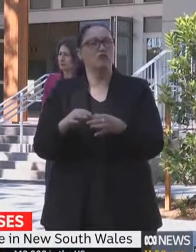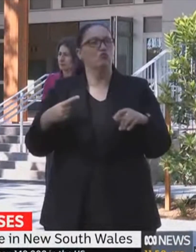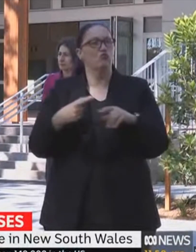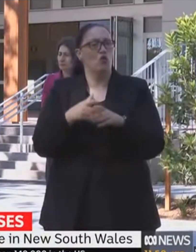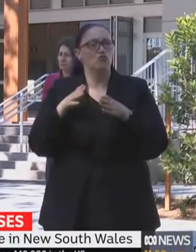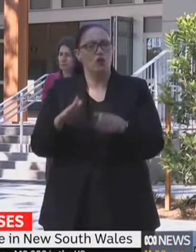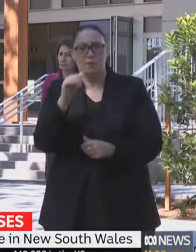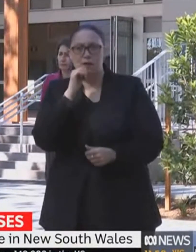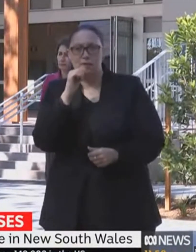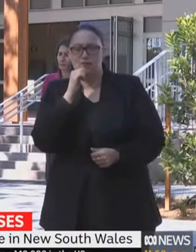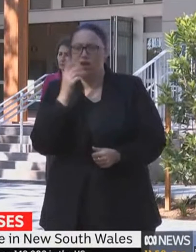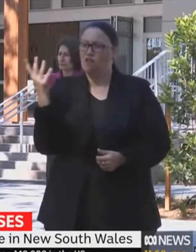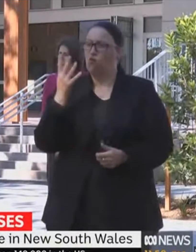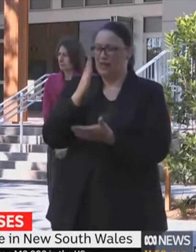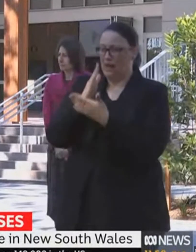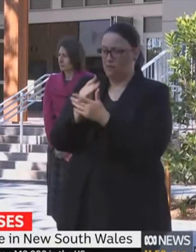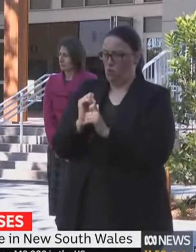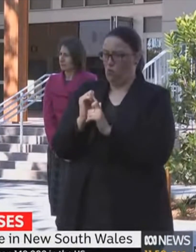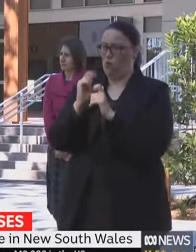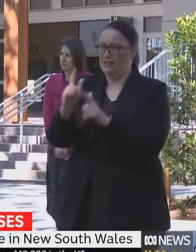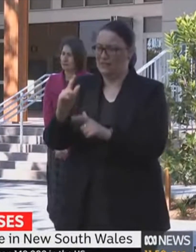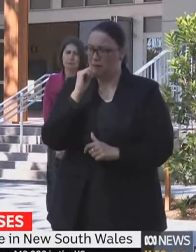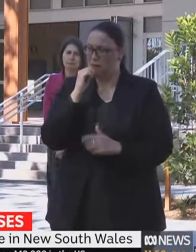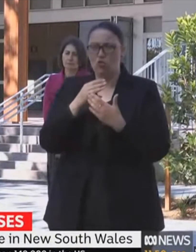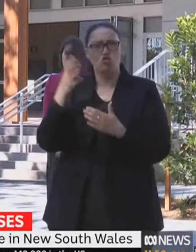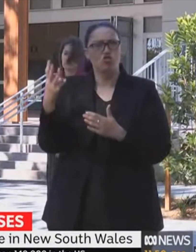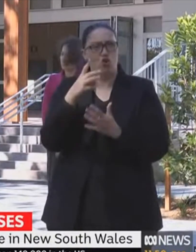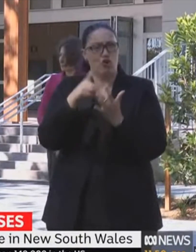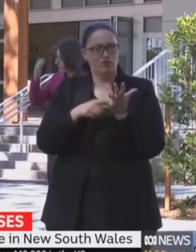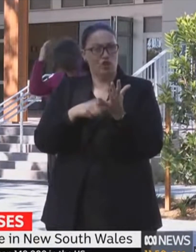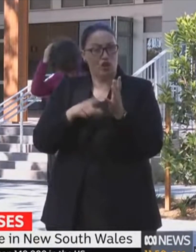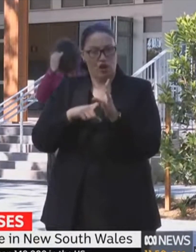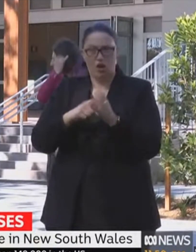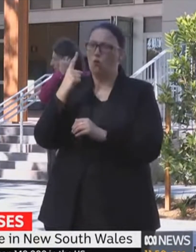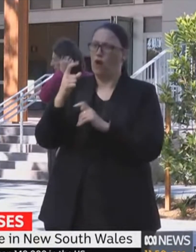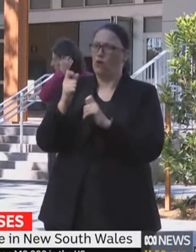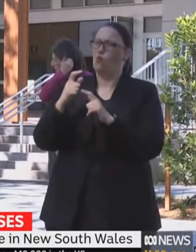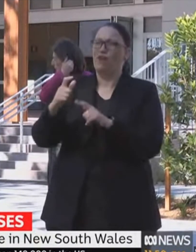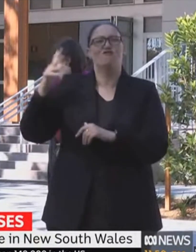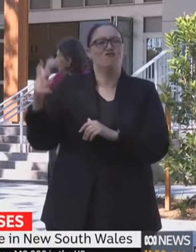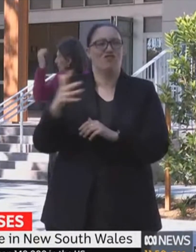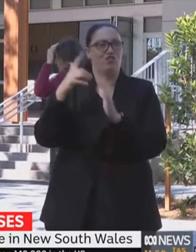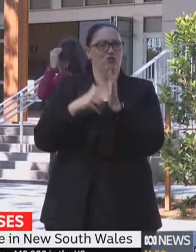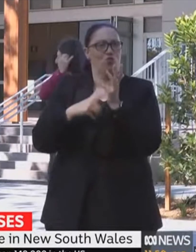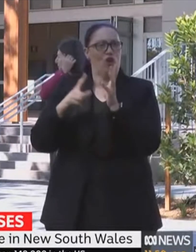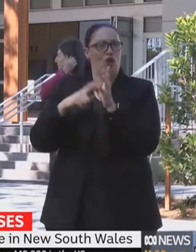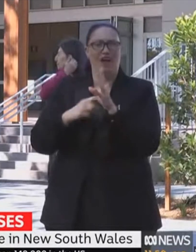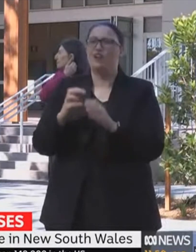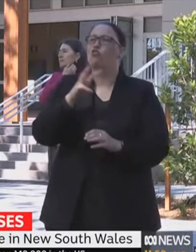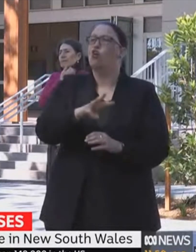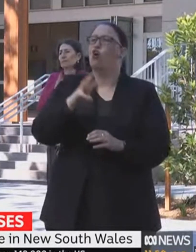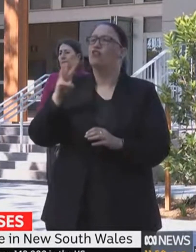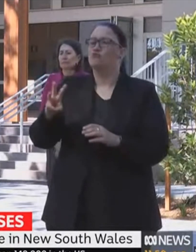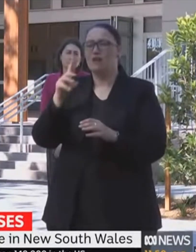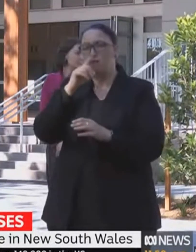and this includes 14 who attended the hotel on the 3rd of July, one who attended on the 5th of July, and 33 who are linked to